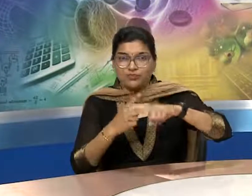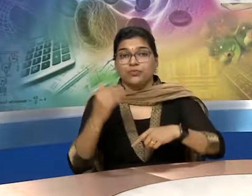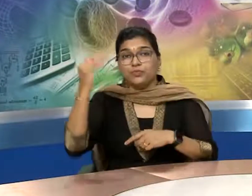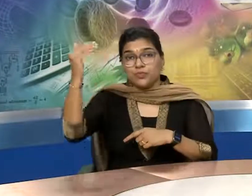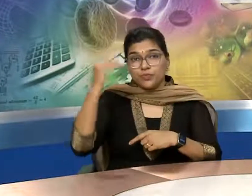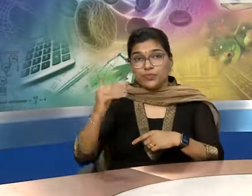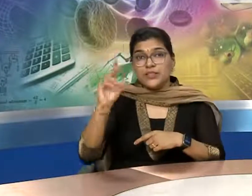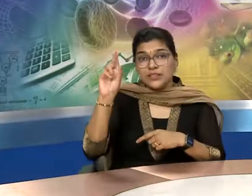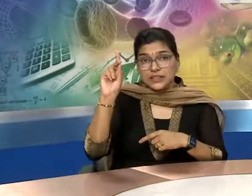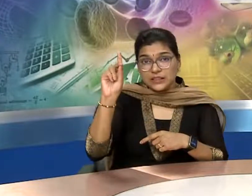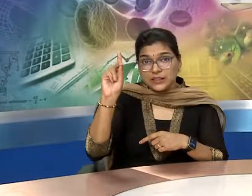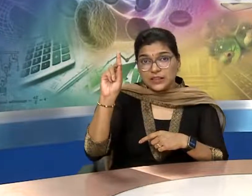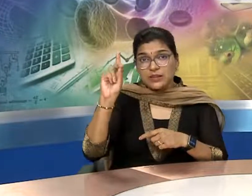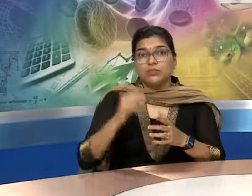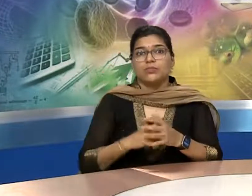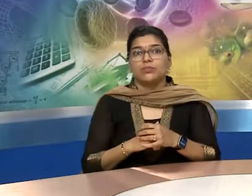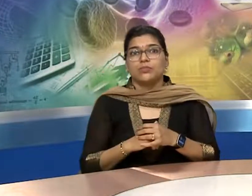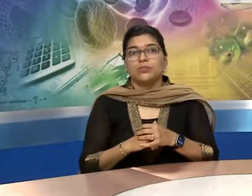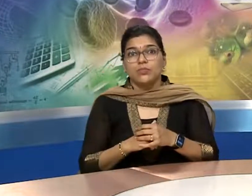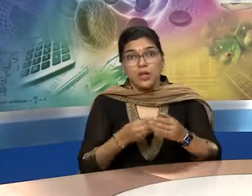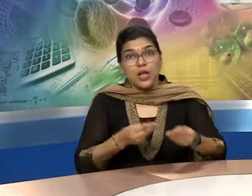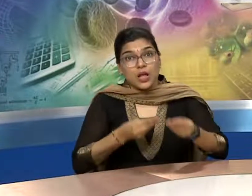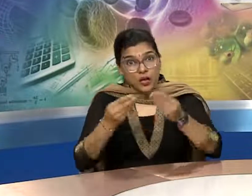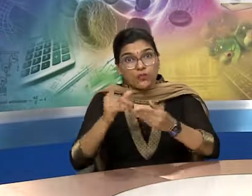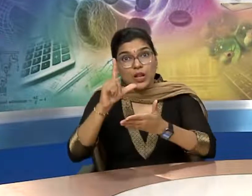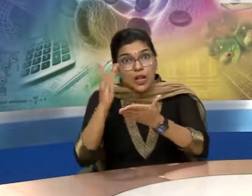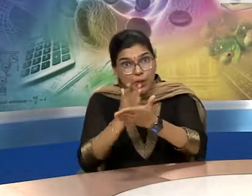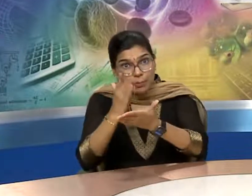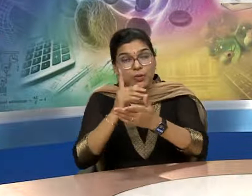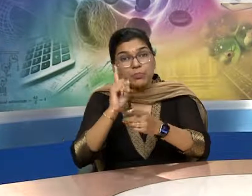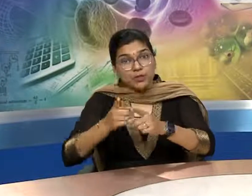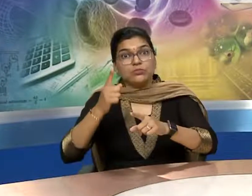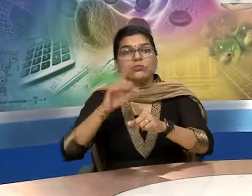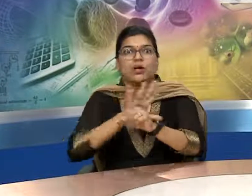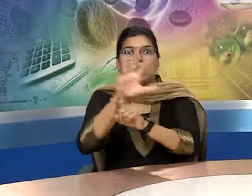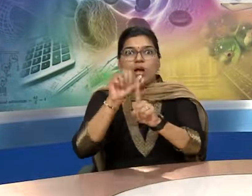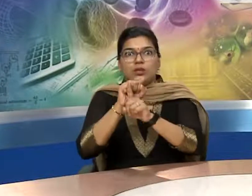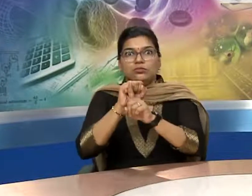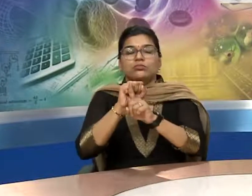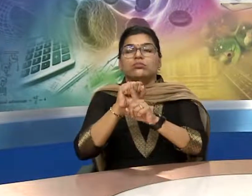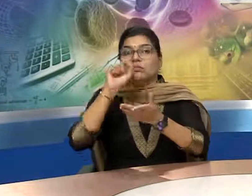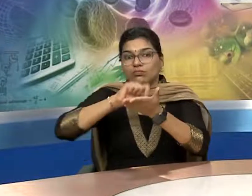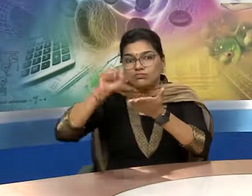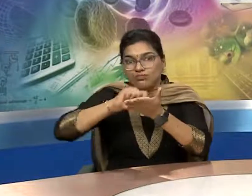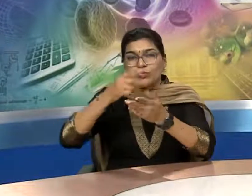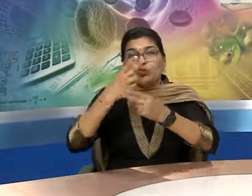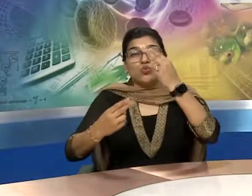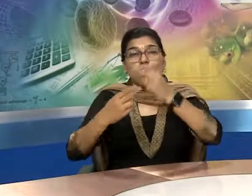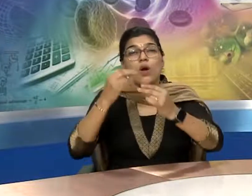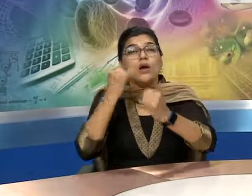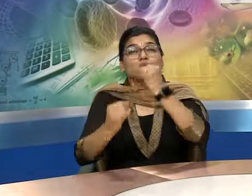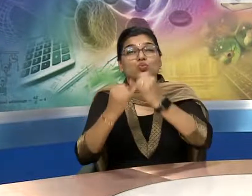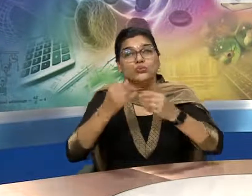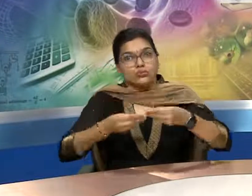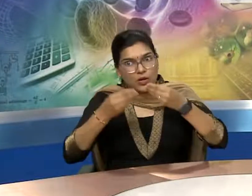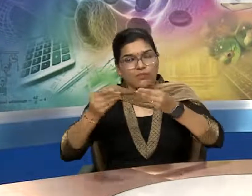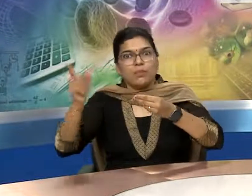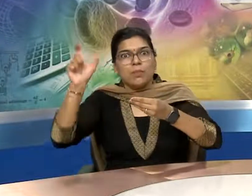use of leisure time to one and all. The next point which we discussed was that it preserves the literary